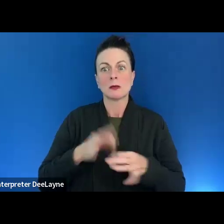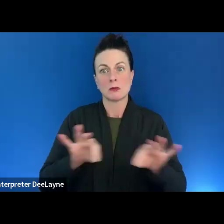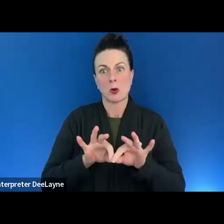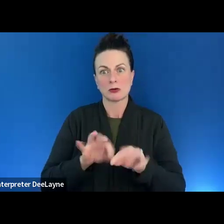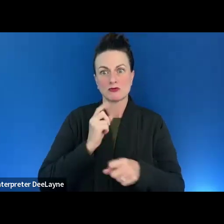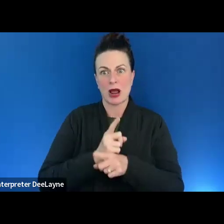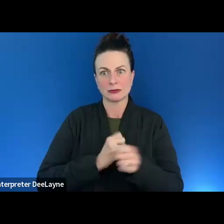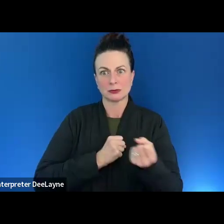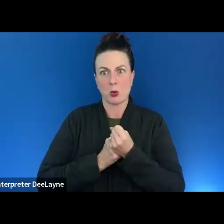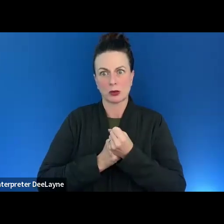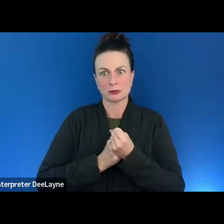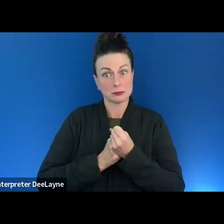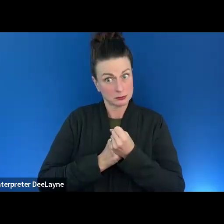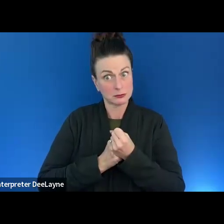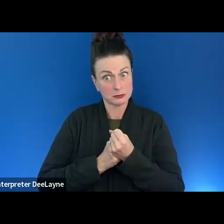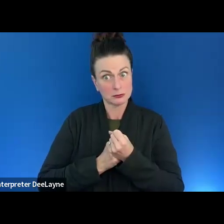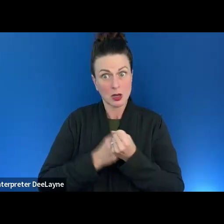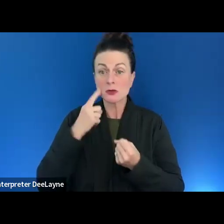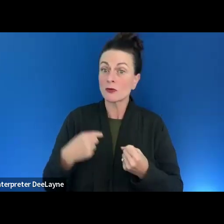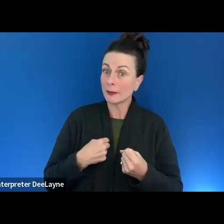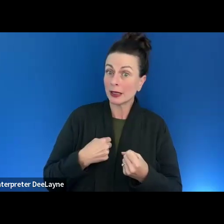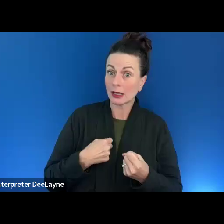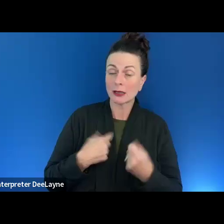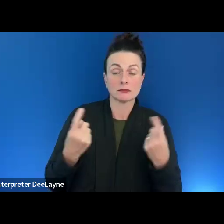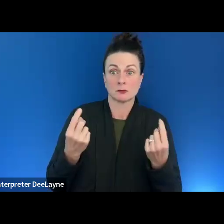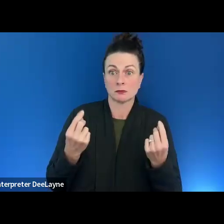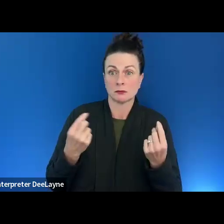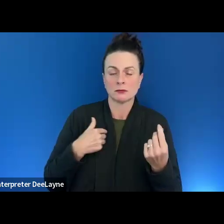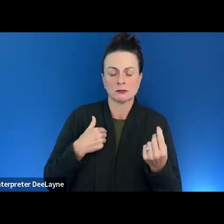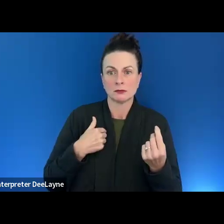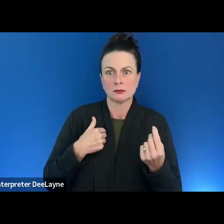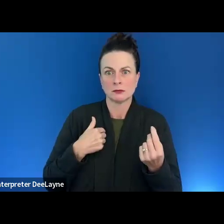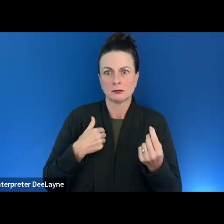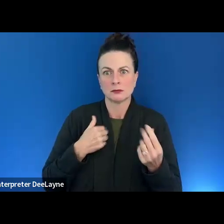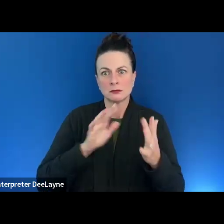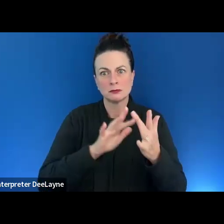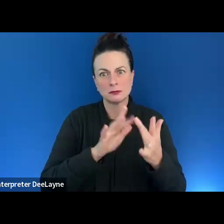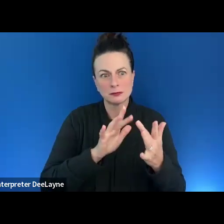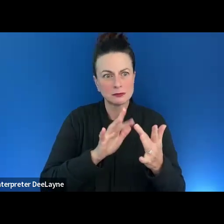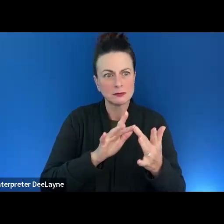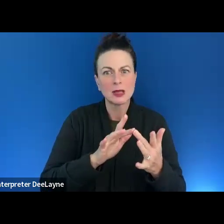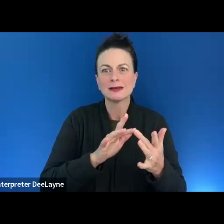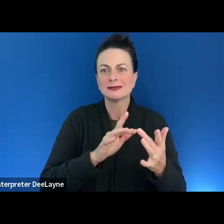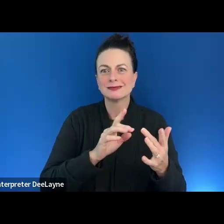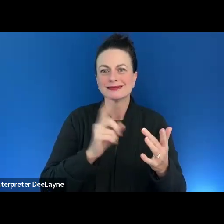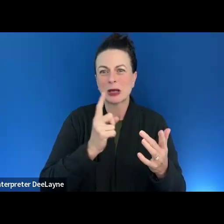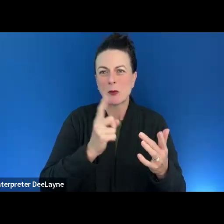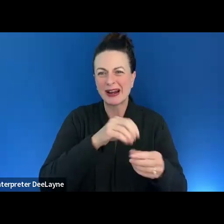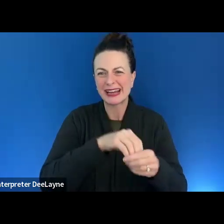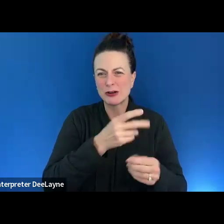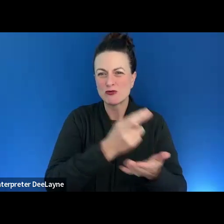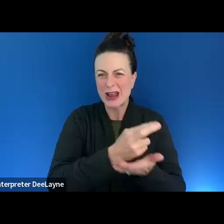right support, right? So, for me, what I was able to do was I connected with Vocational Rehab, who gave me access